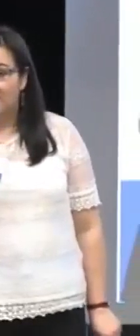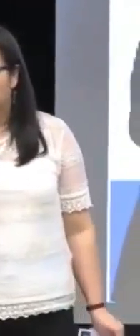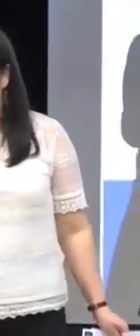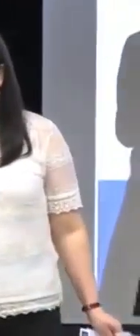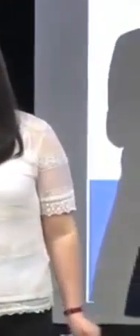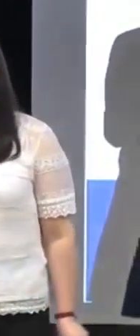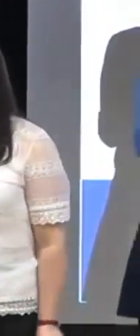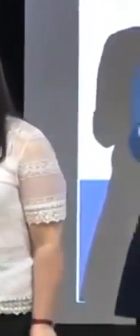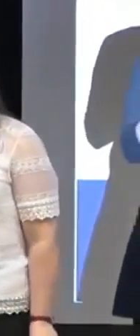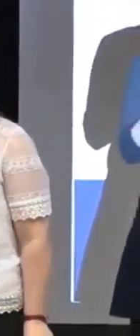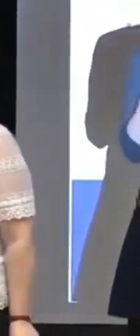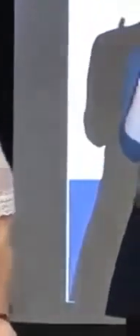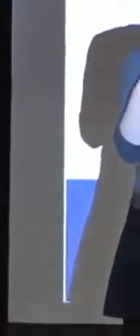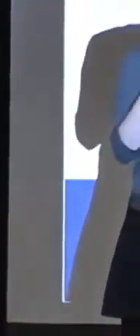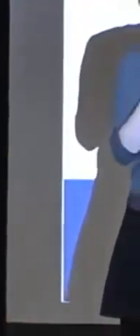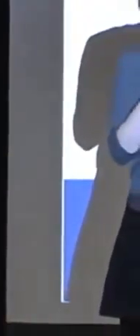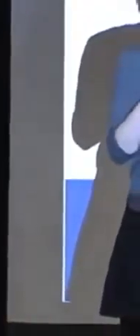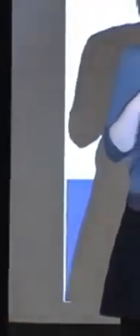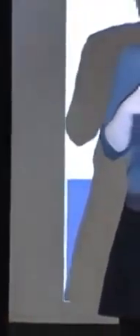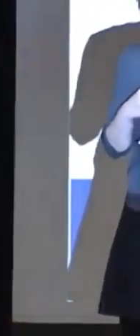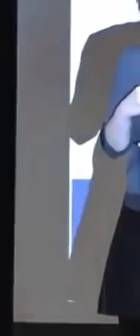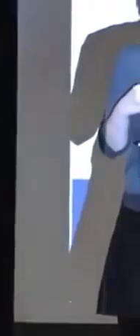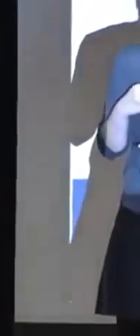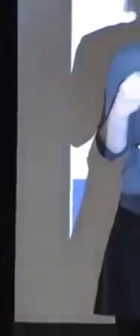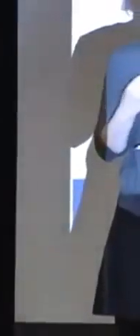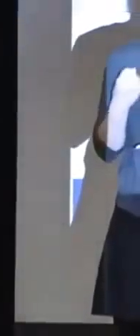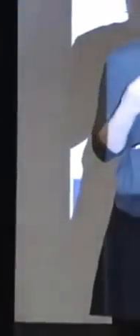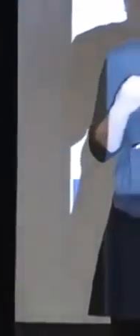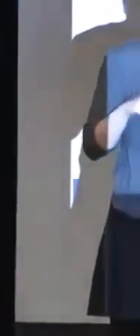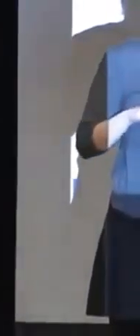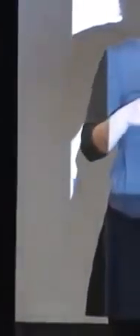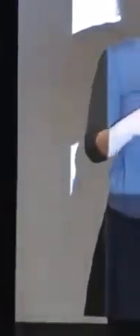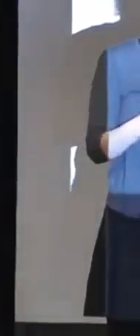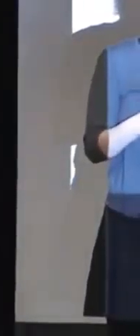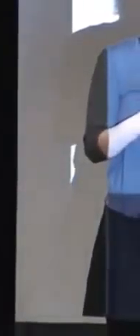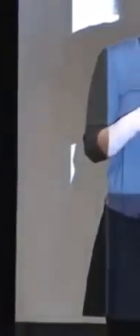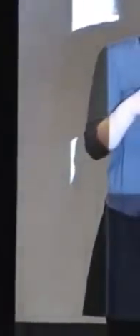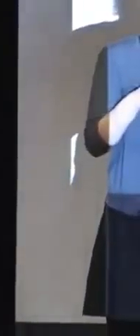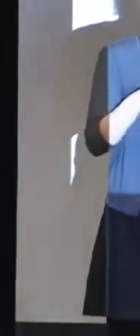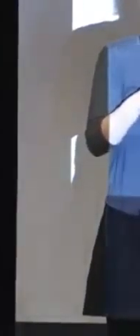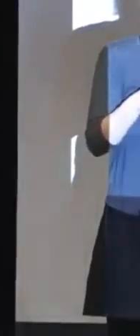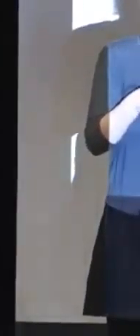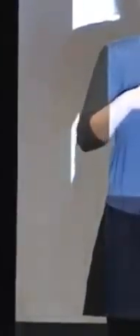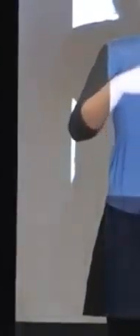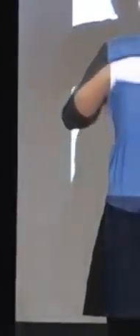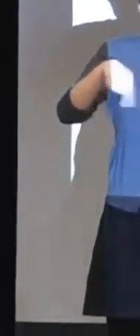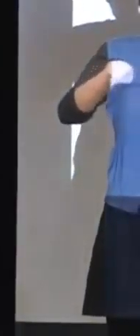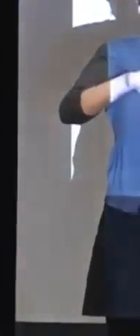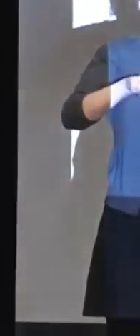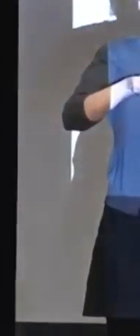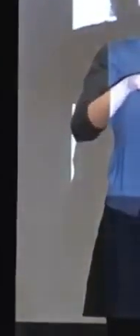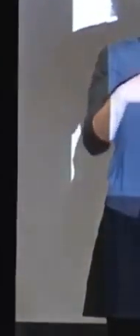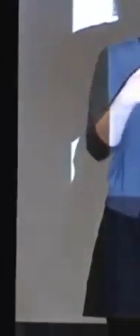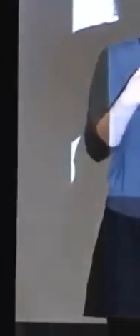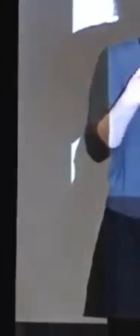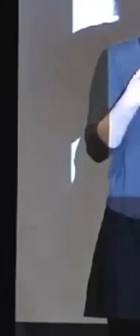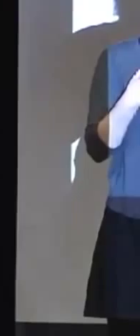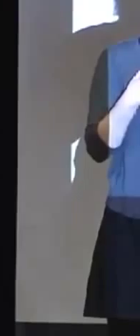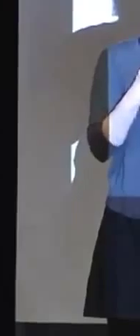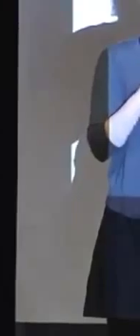I have 2 more in my hand, which means from the crowd of individuals that are before us, you have some